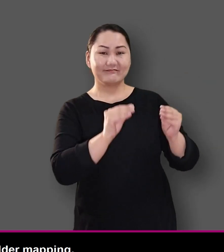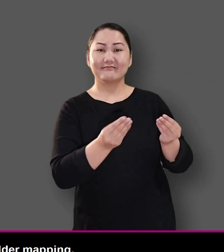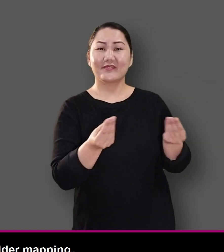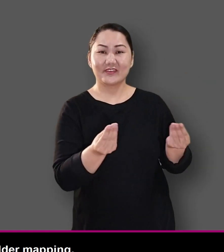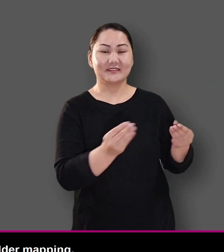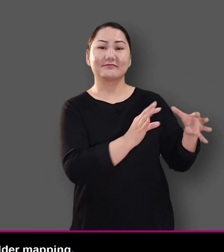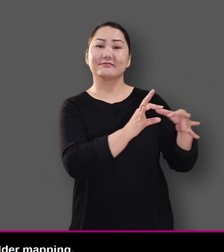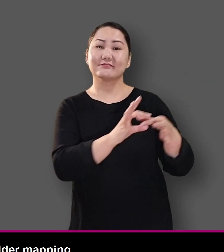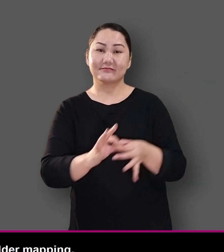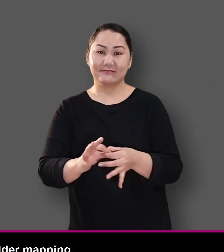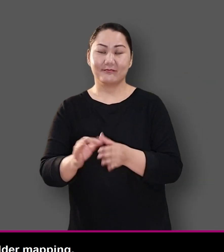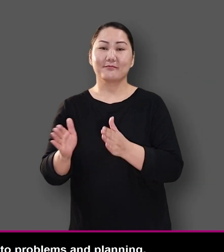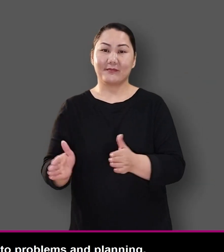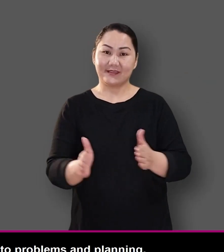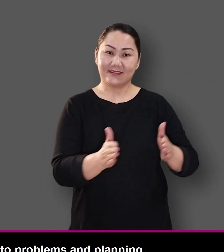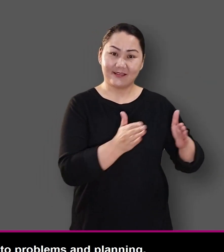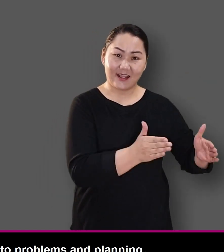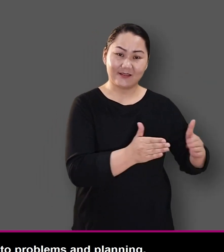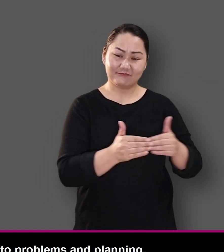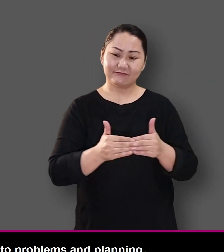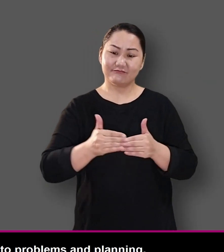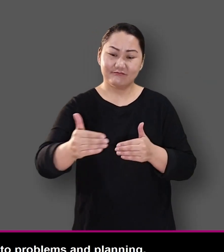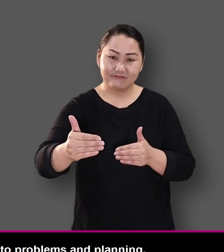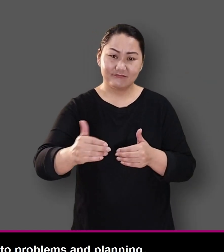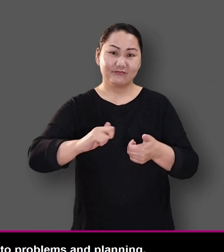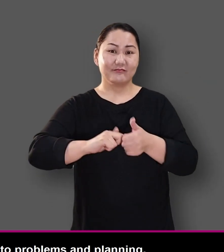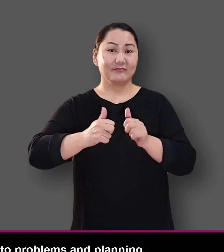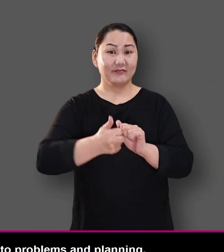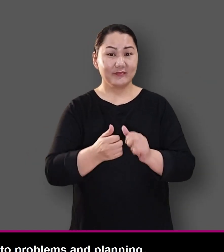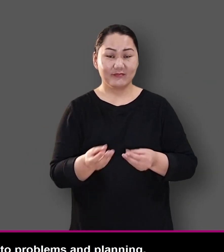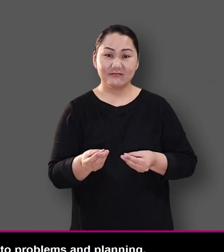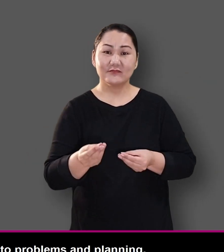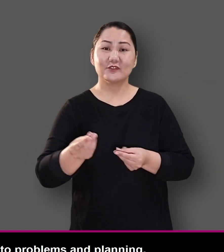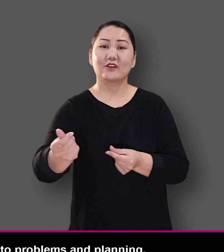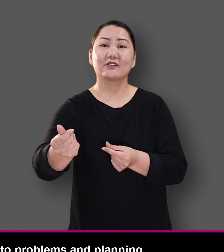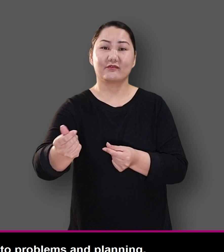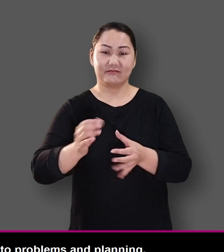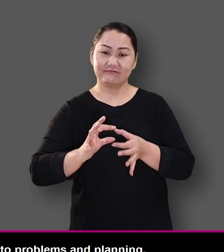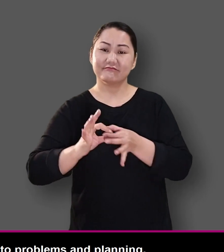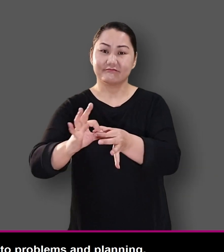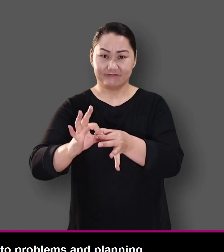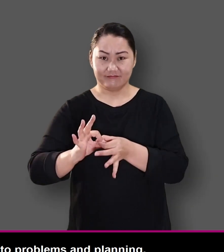stakeholder mapping, identifying solutions to problems and planning.